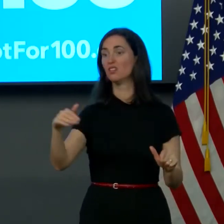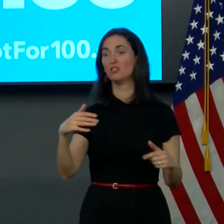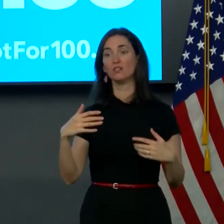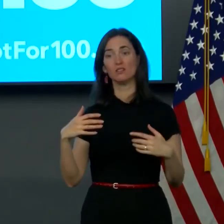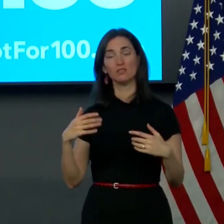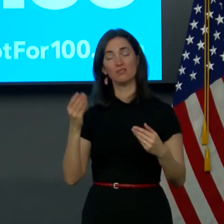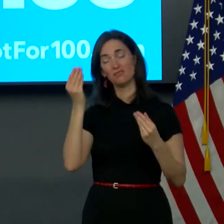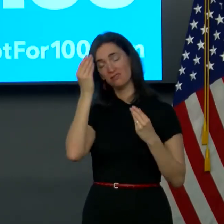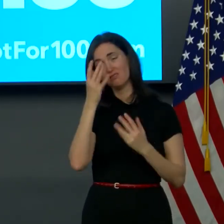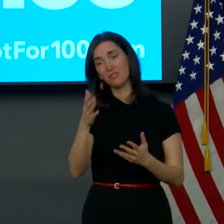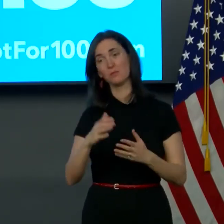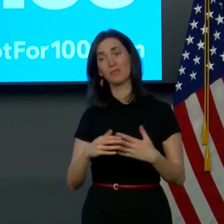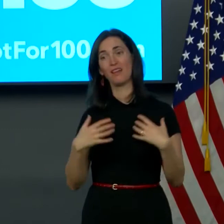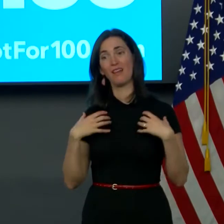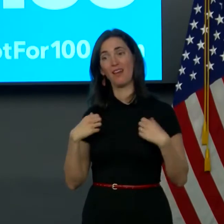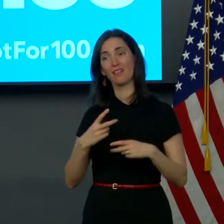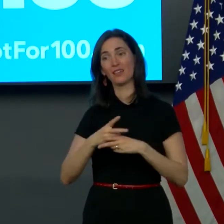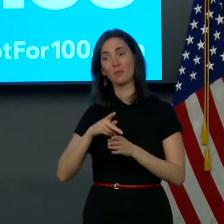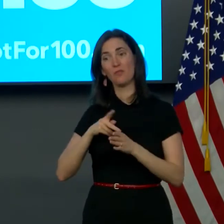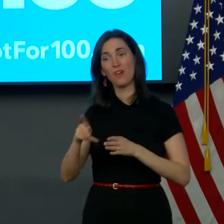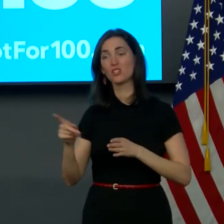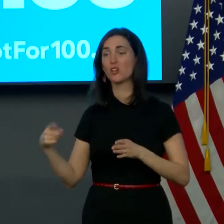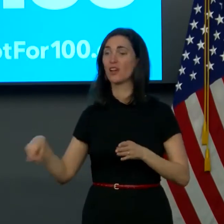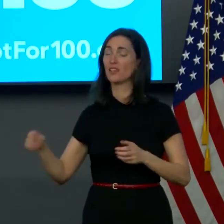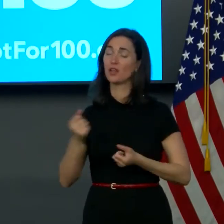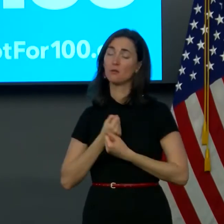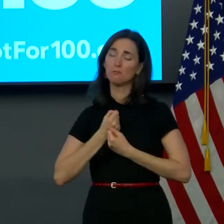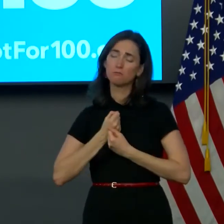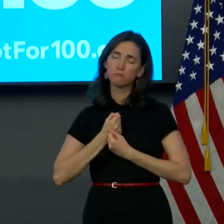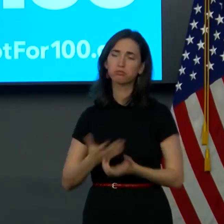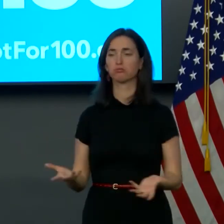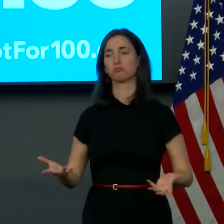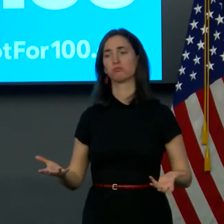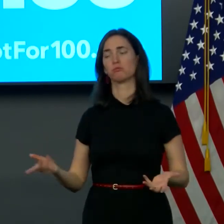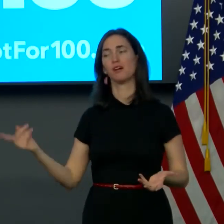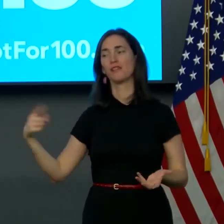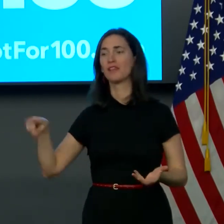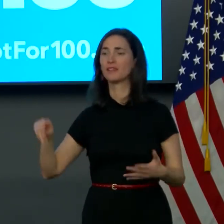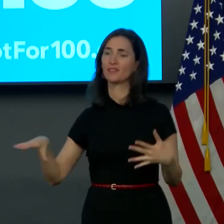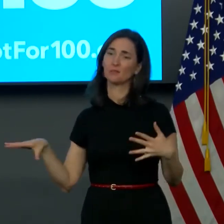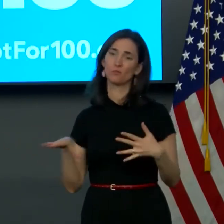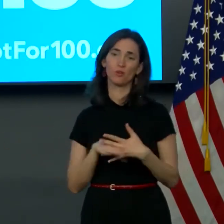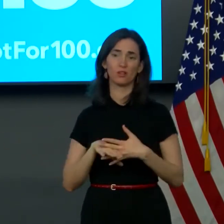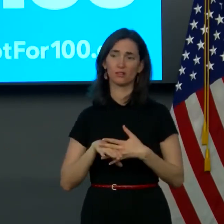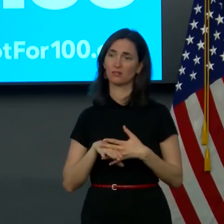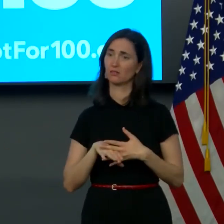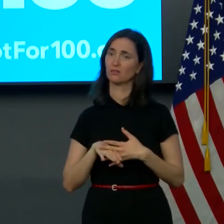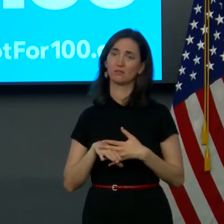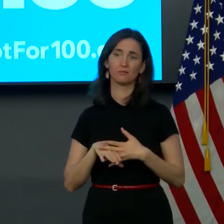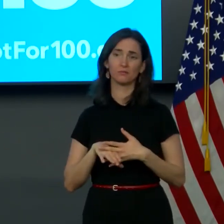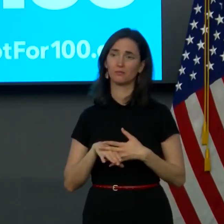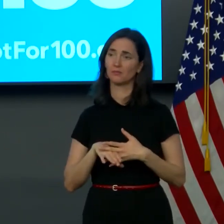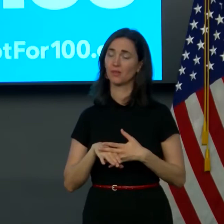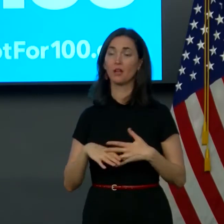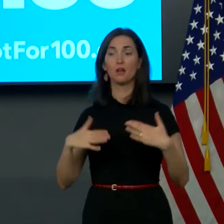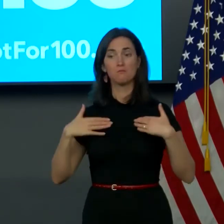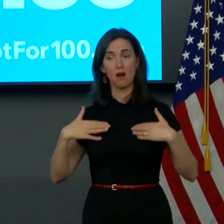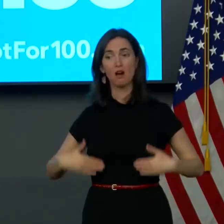professionals, they need a break. They are completely exhausted. And that's